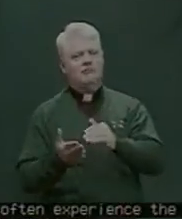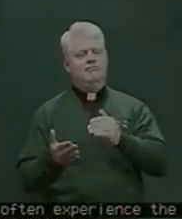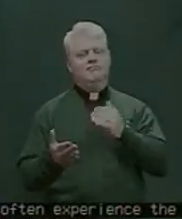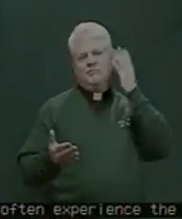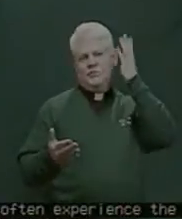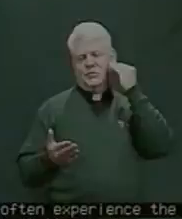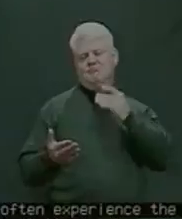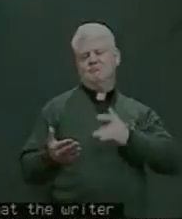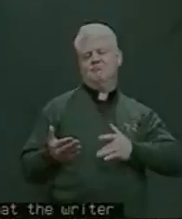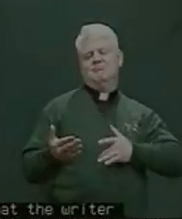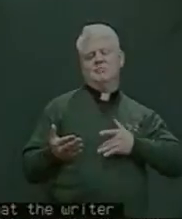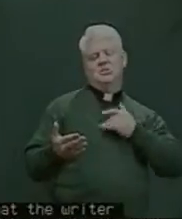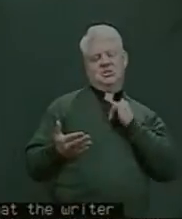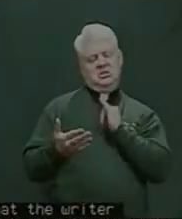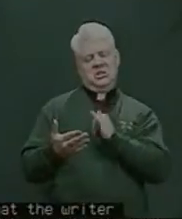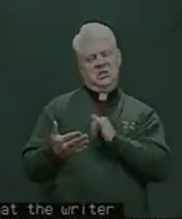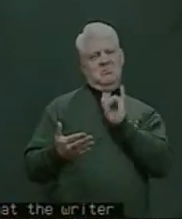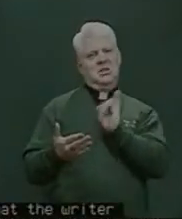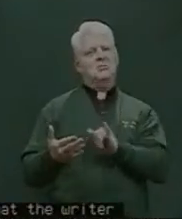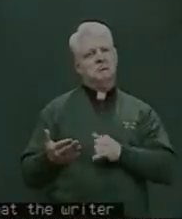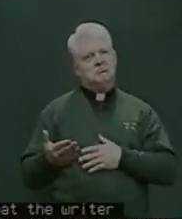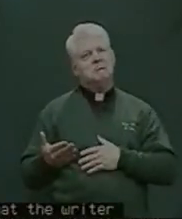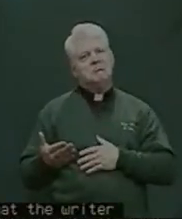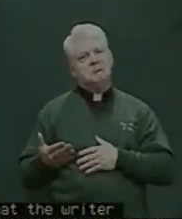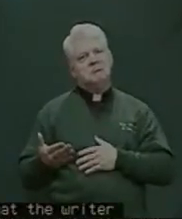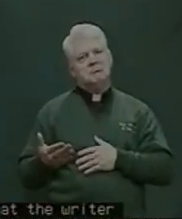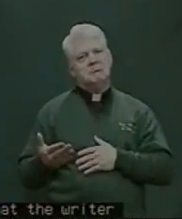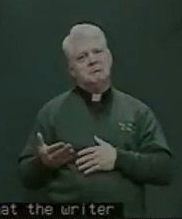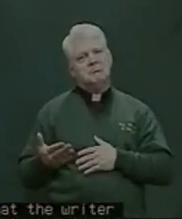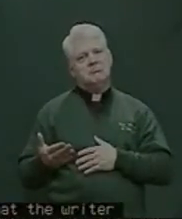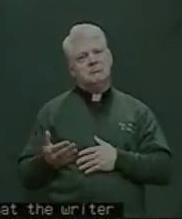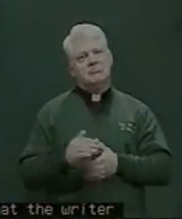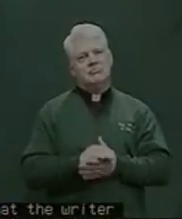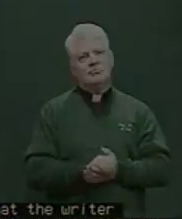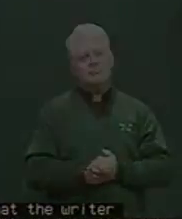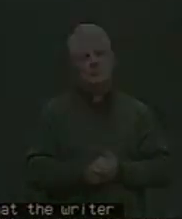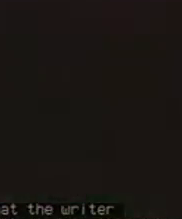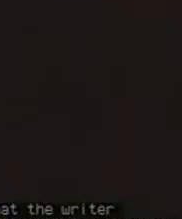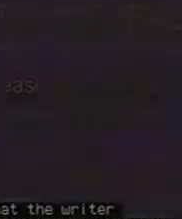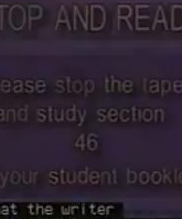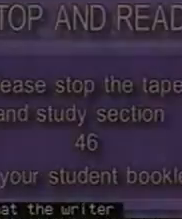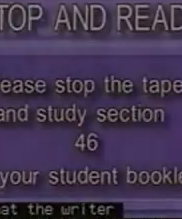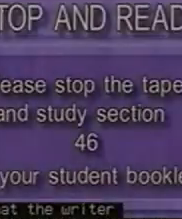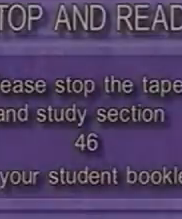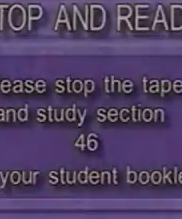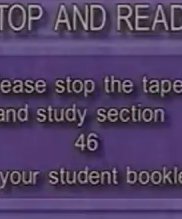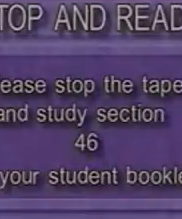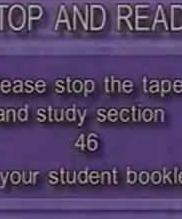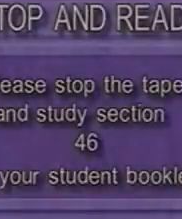We often experience the same feelings 17. We We the writer explained in the poem. Thank